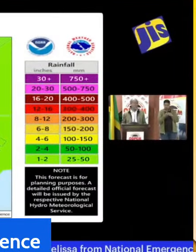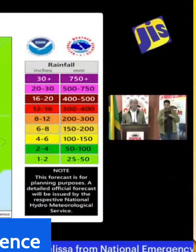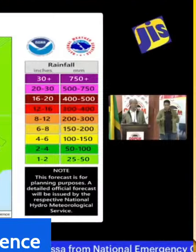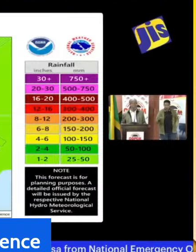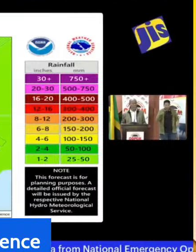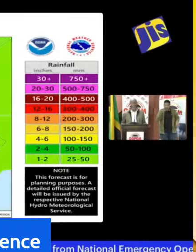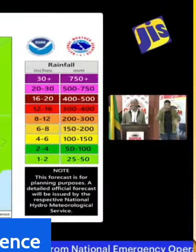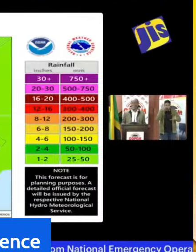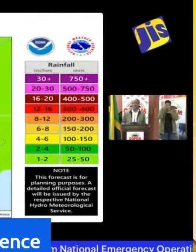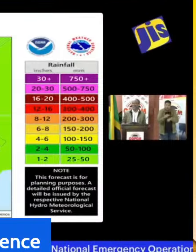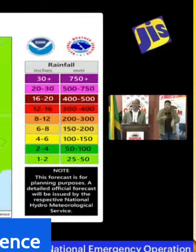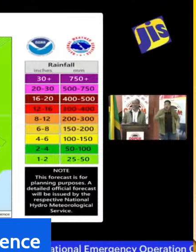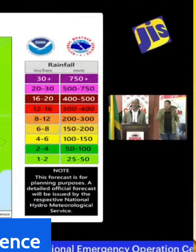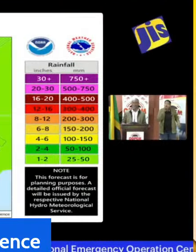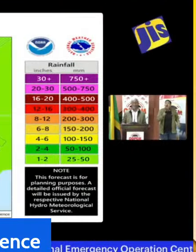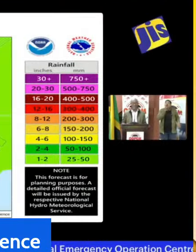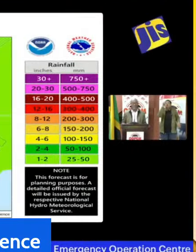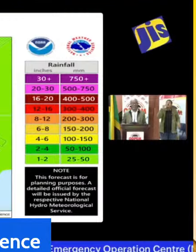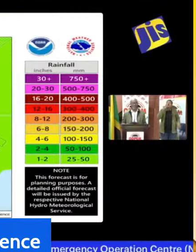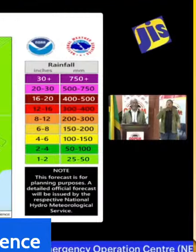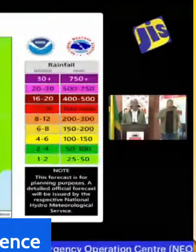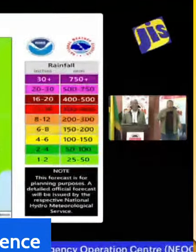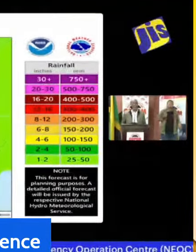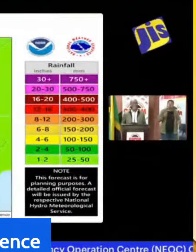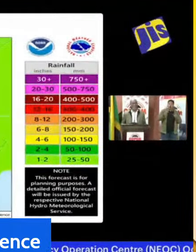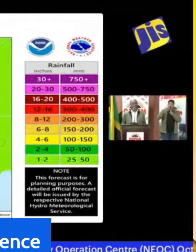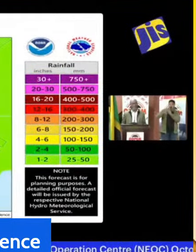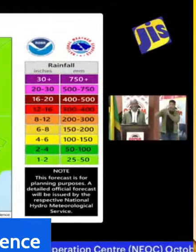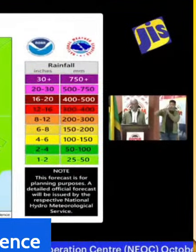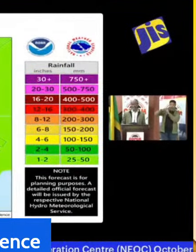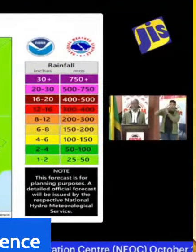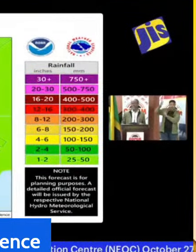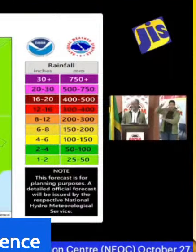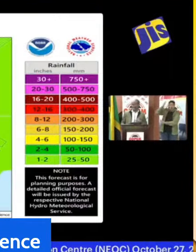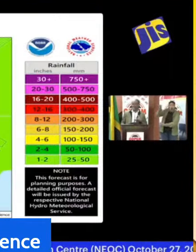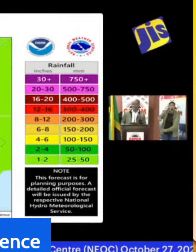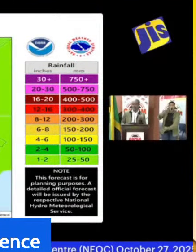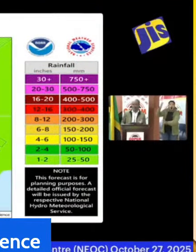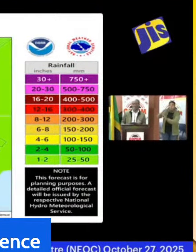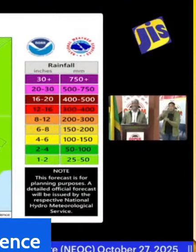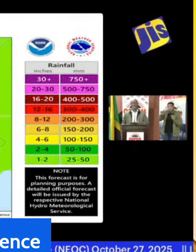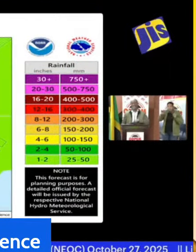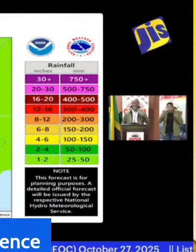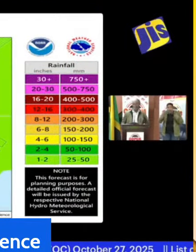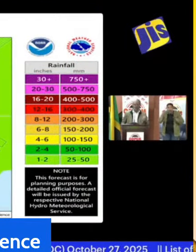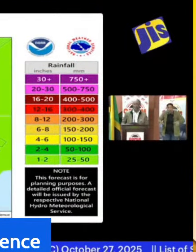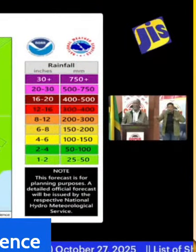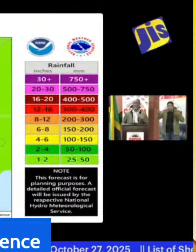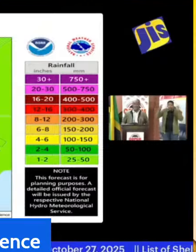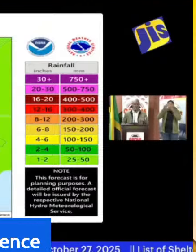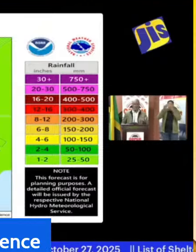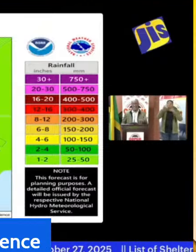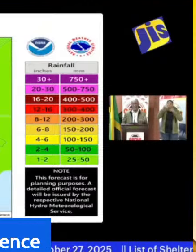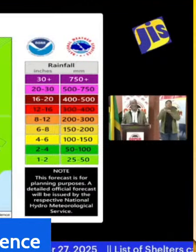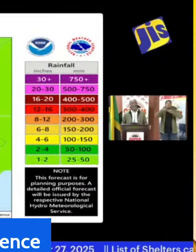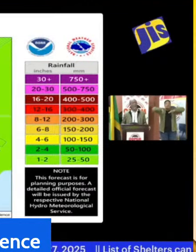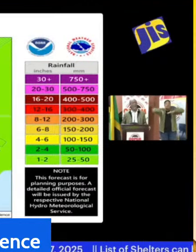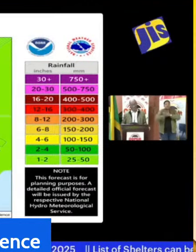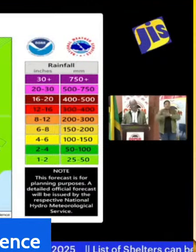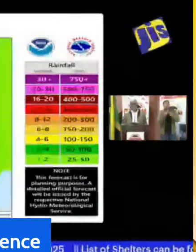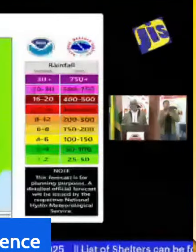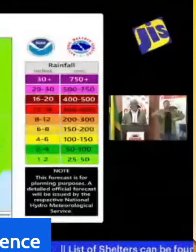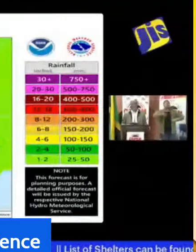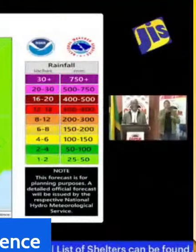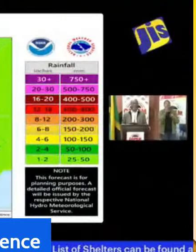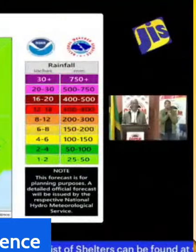sure if our rain gauges will fully be able to deal with that kind of capacity before they are renewed. But we,